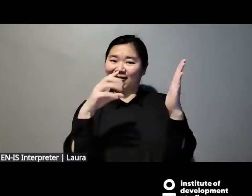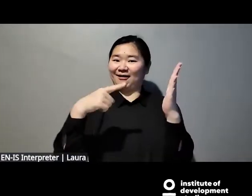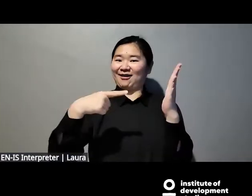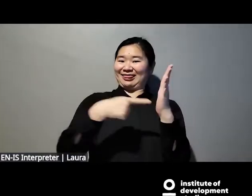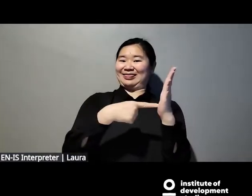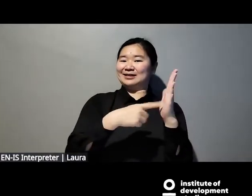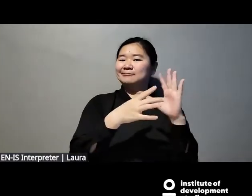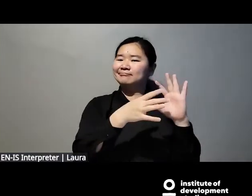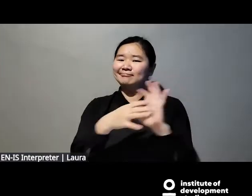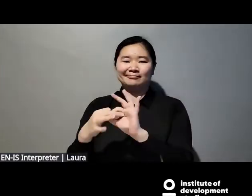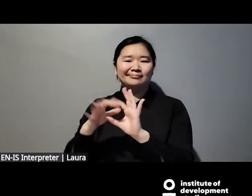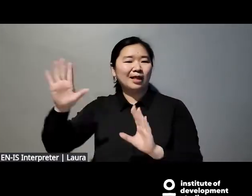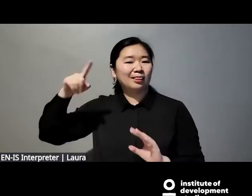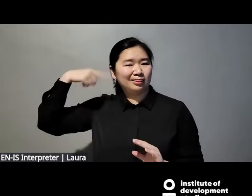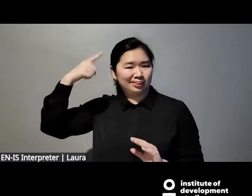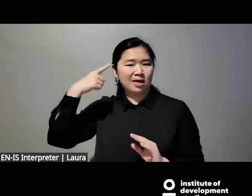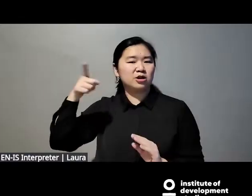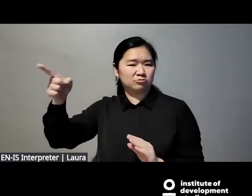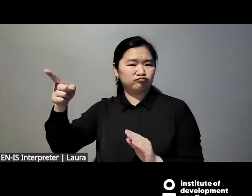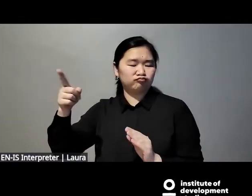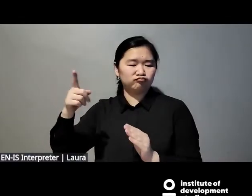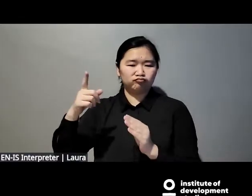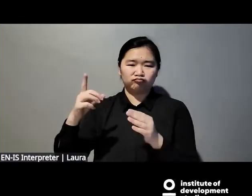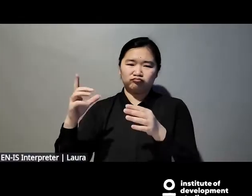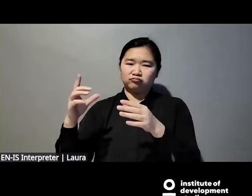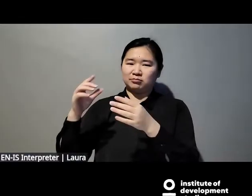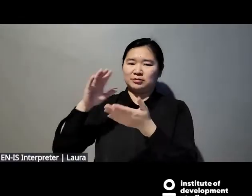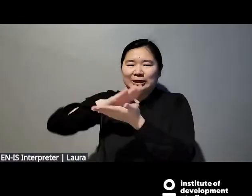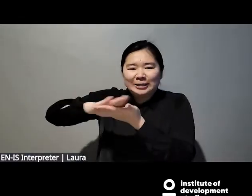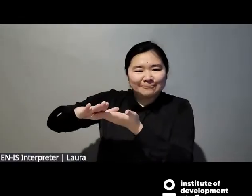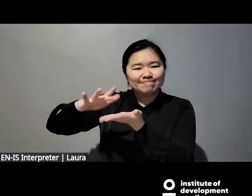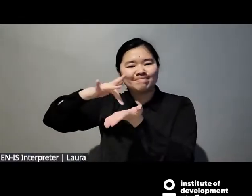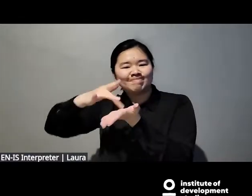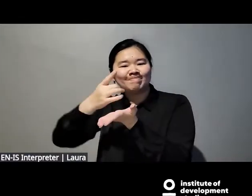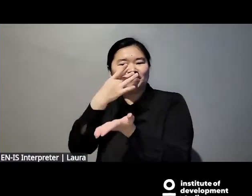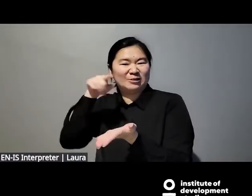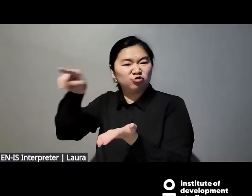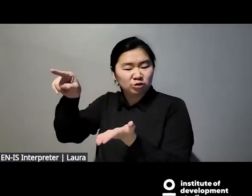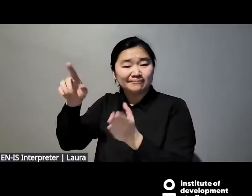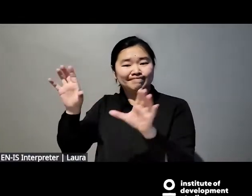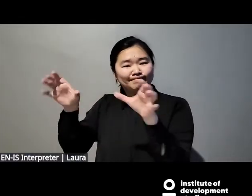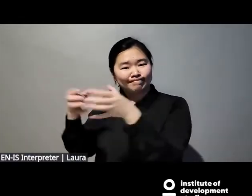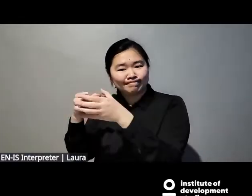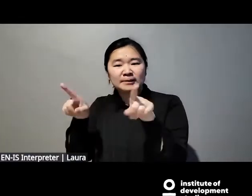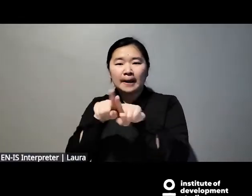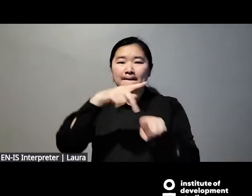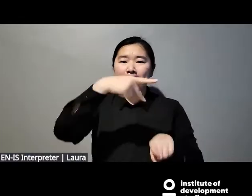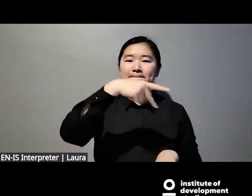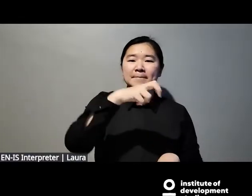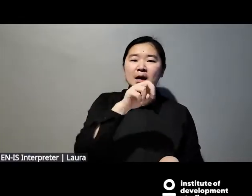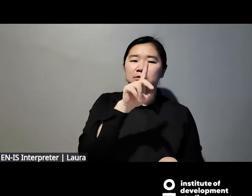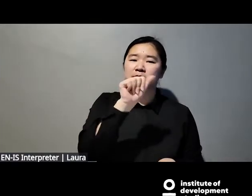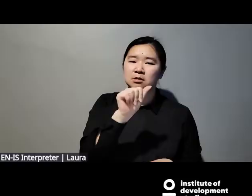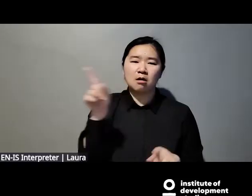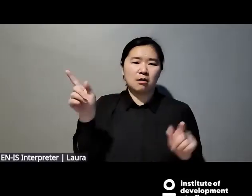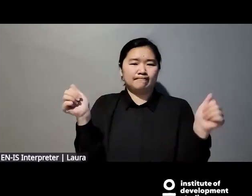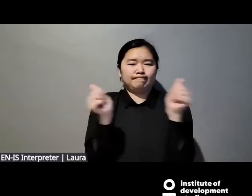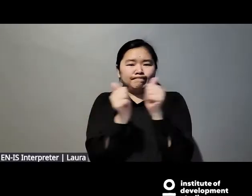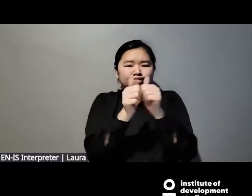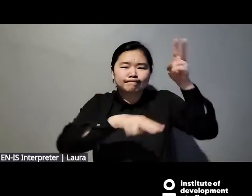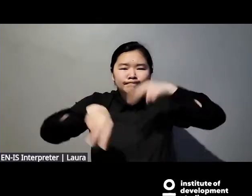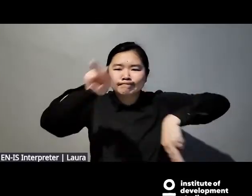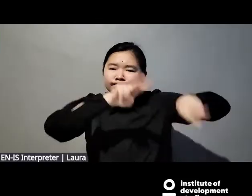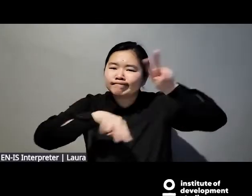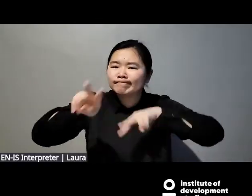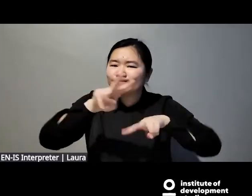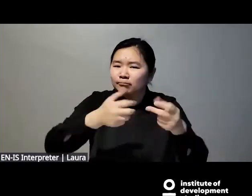it as a publication. We really enjoyed working on it and putting it together, and we'll look forward to some more discussion in